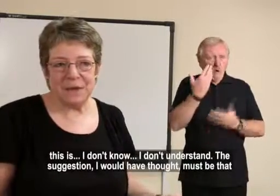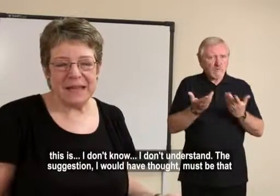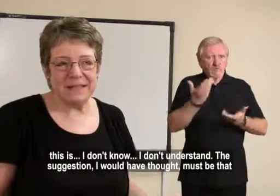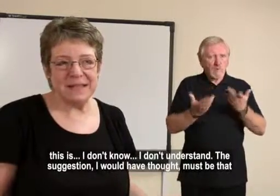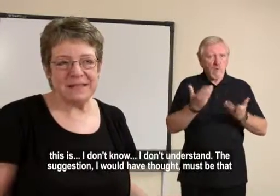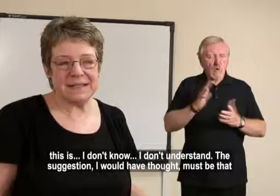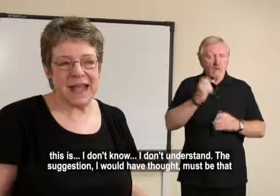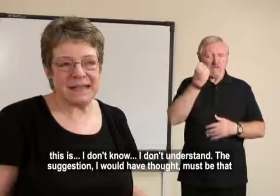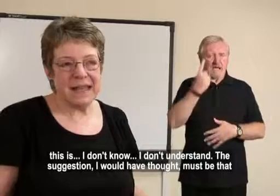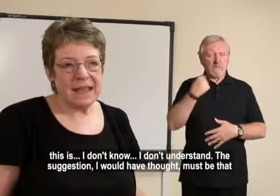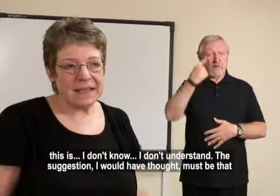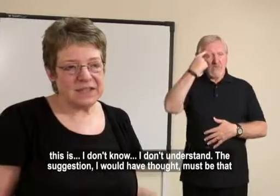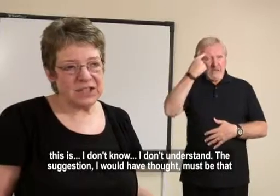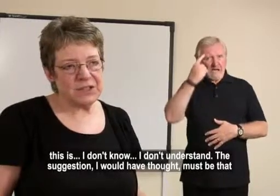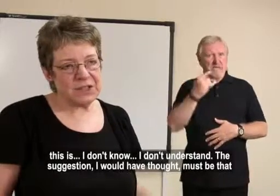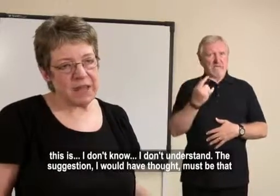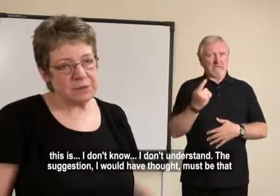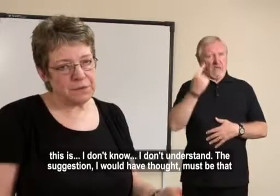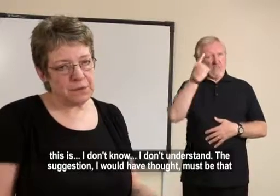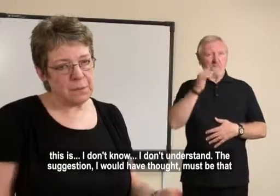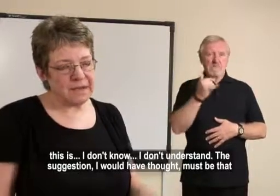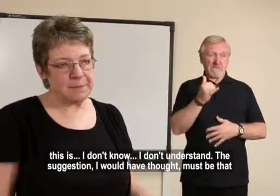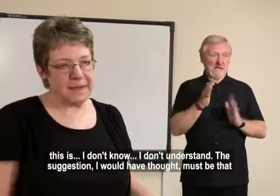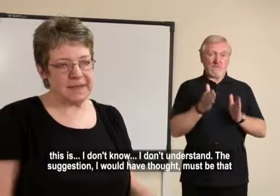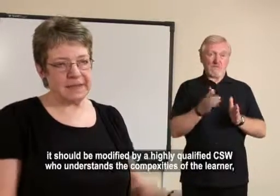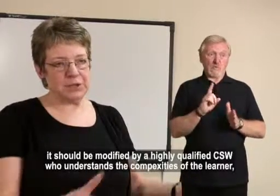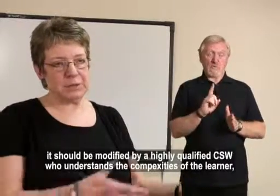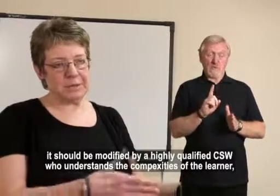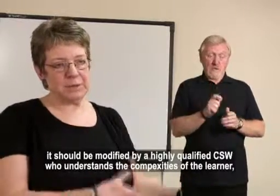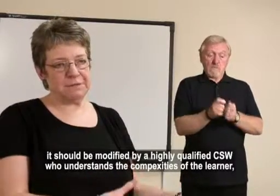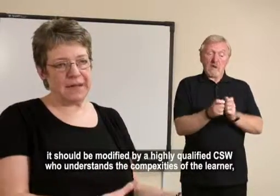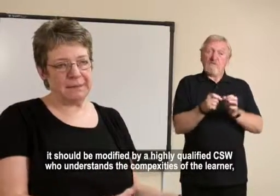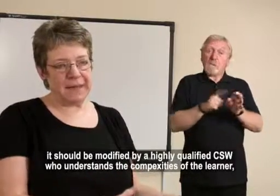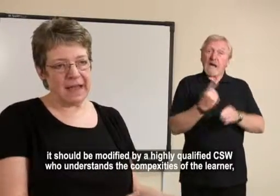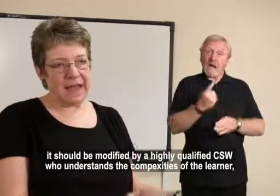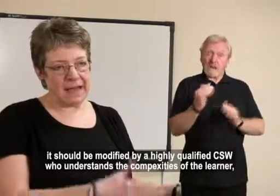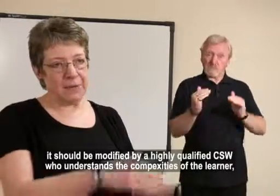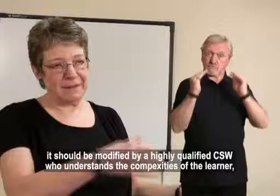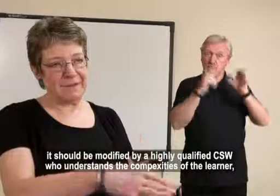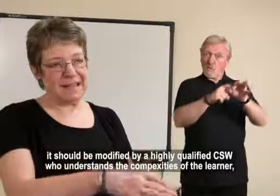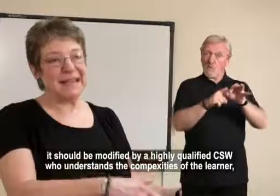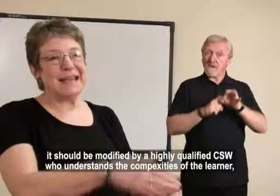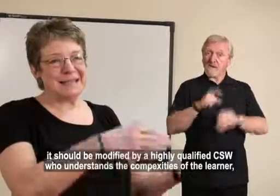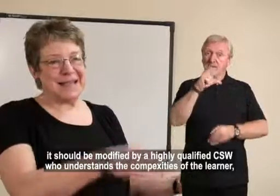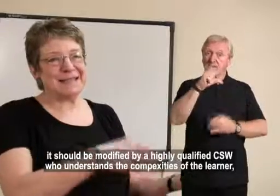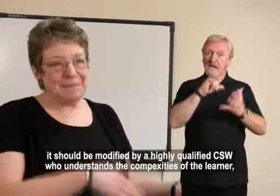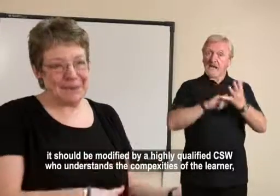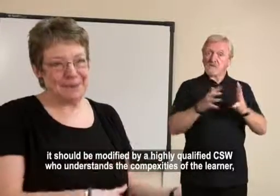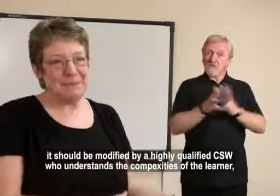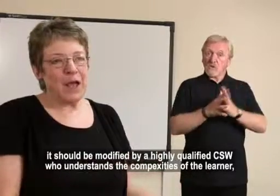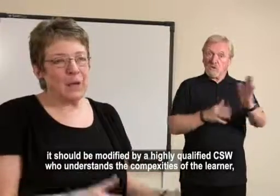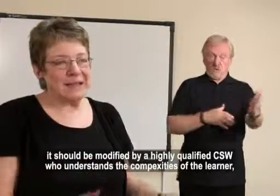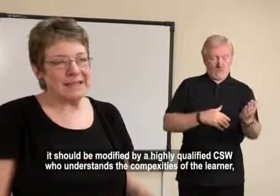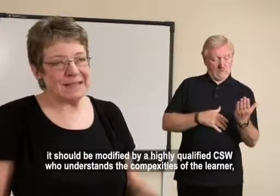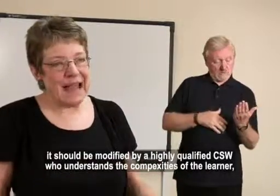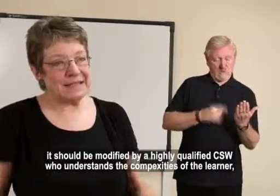don't know, I don't understand. The suggestion I would have thought must be that it should be modified by a highly qualified